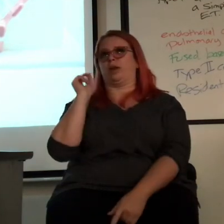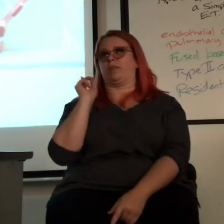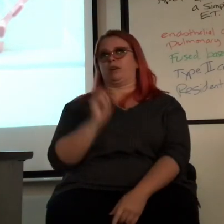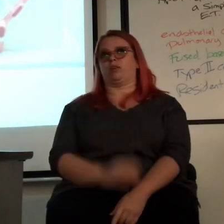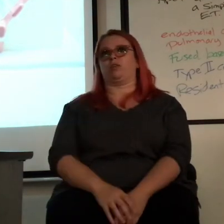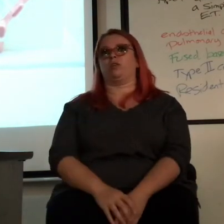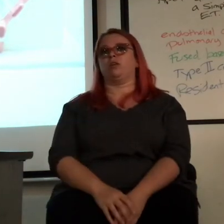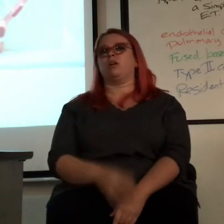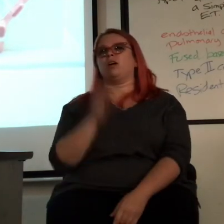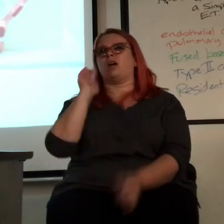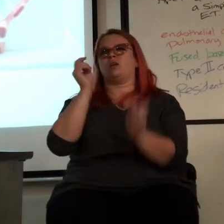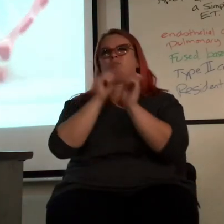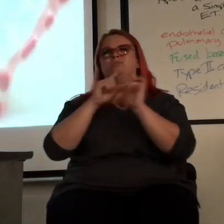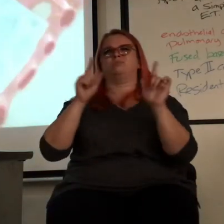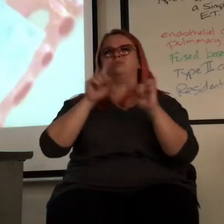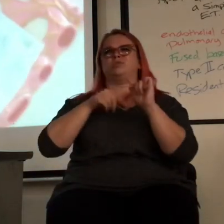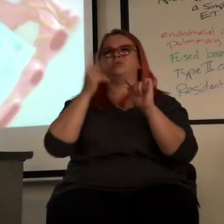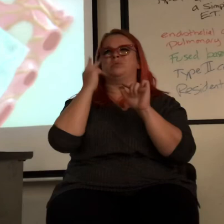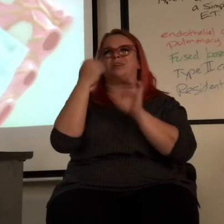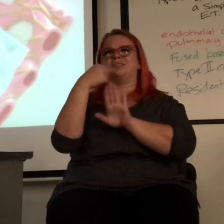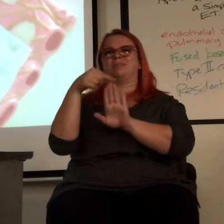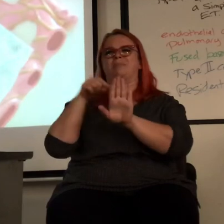Zoom in, but you can't see in the back.